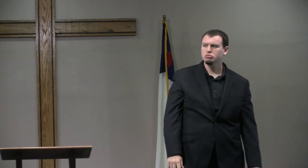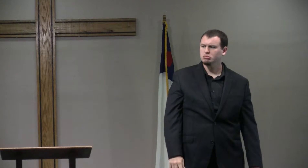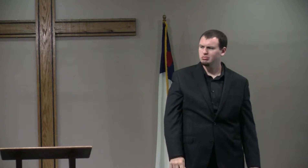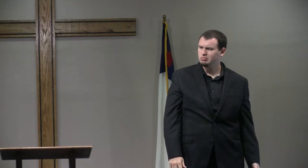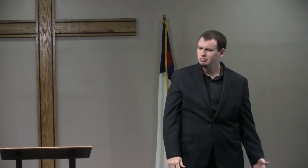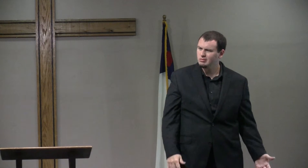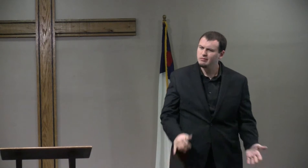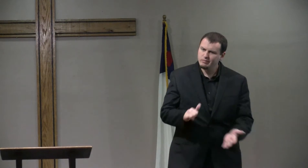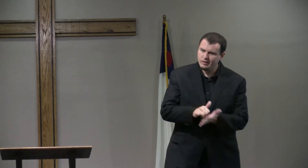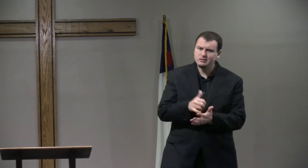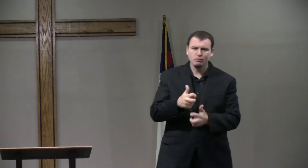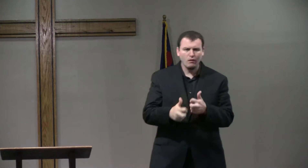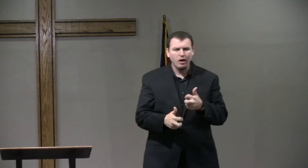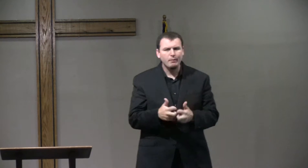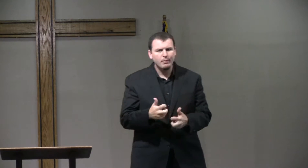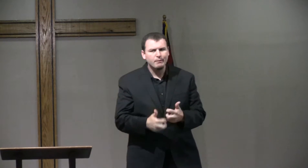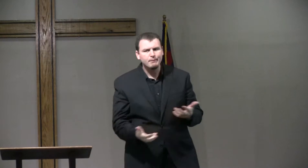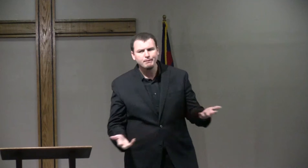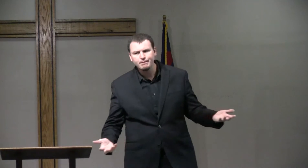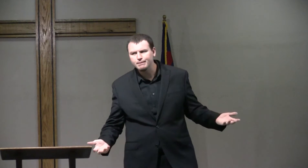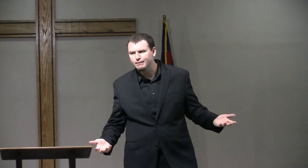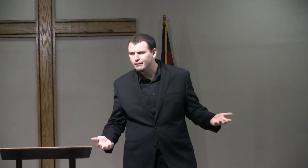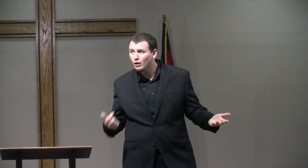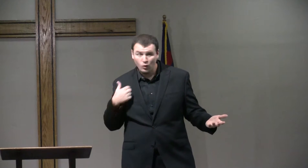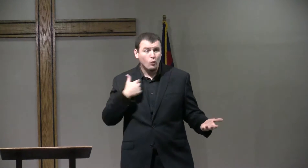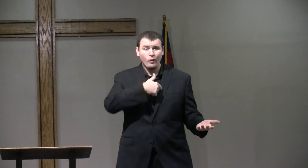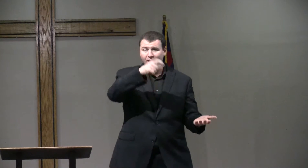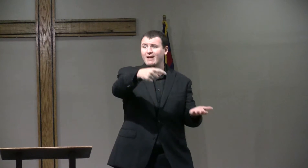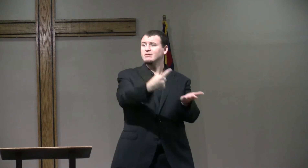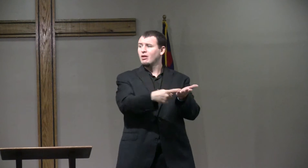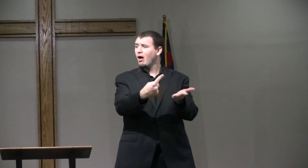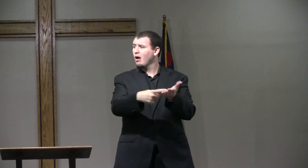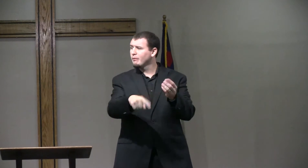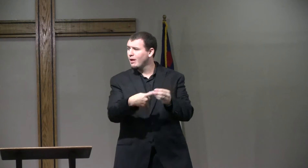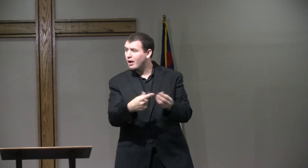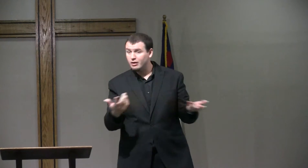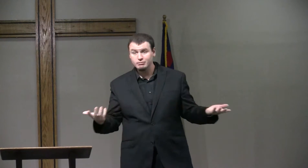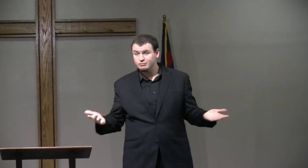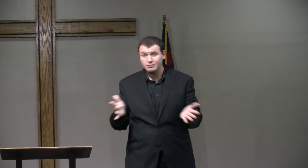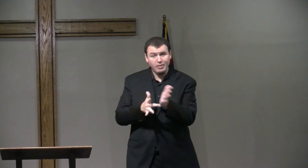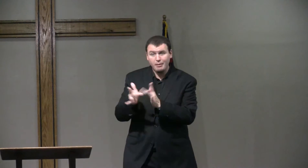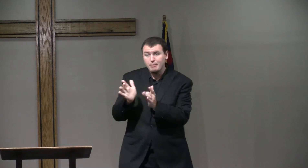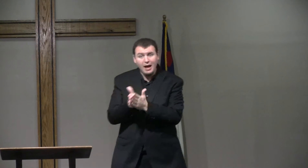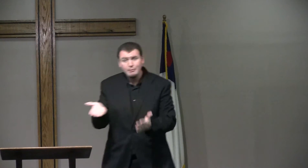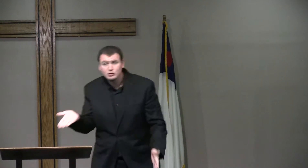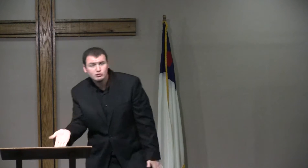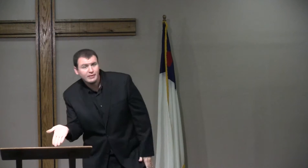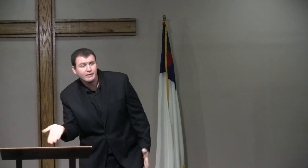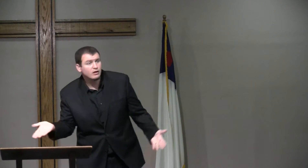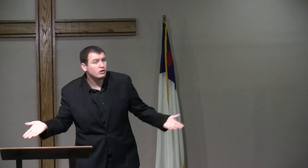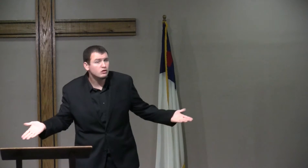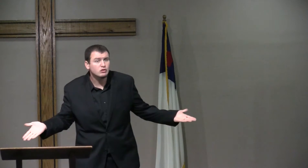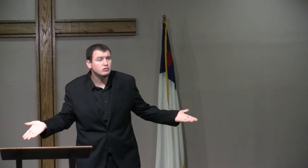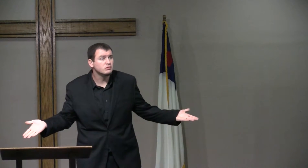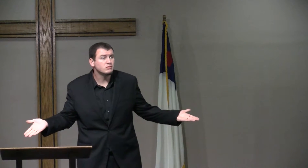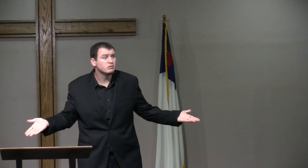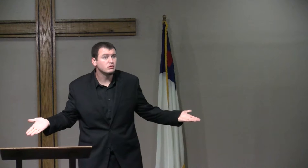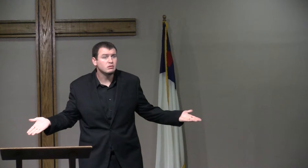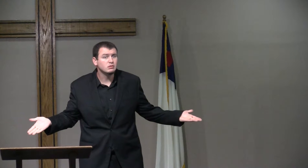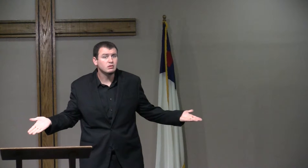They want to be quiet about it. That's a problem. We need to talk about it. We have to. It's here in the Bible.